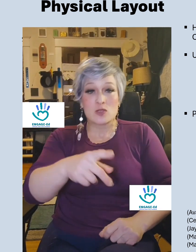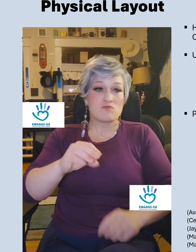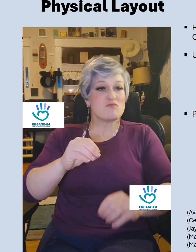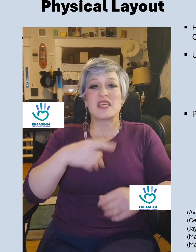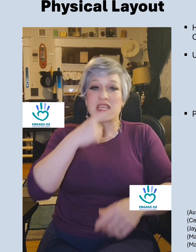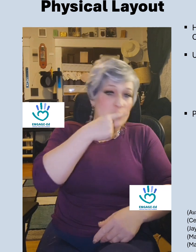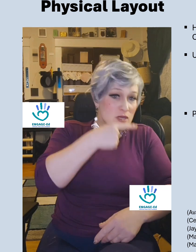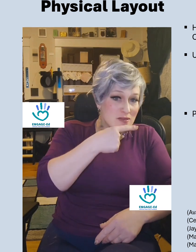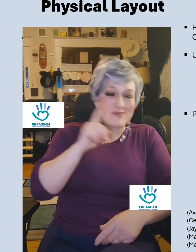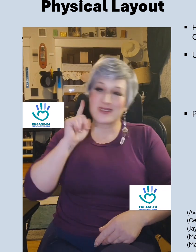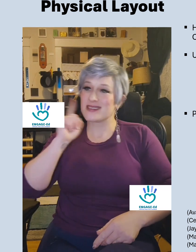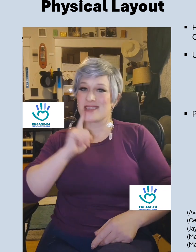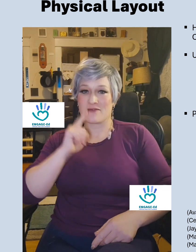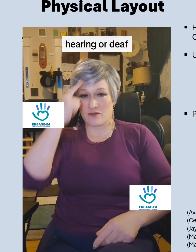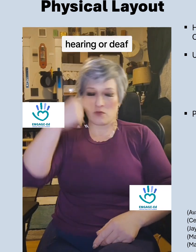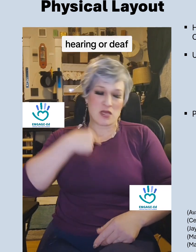time,